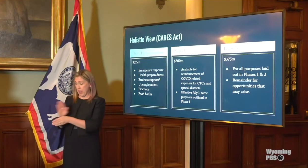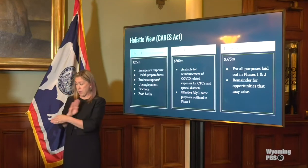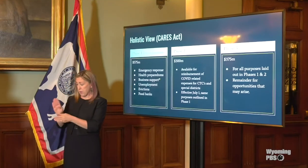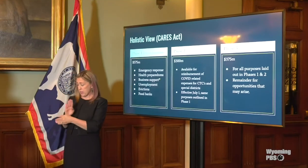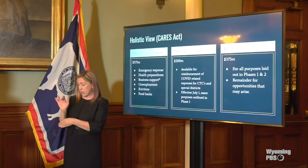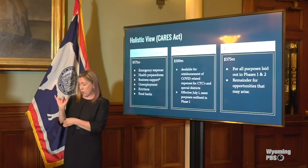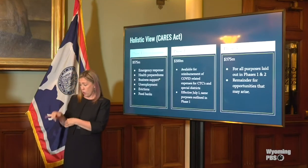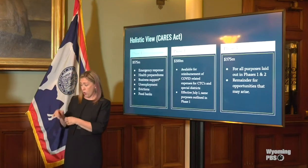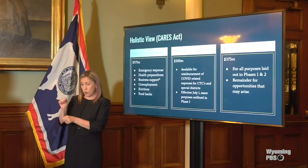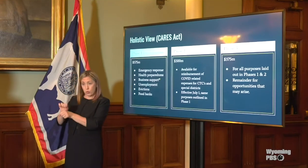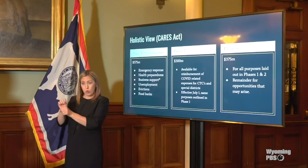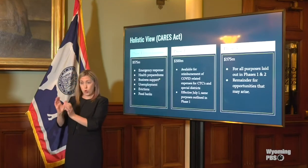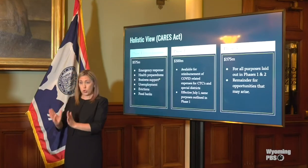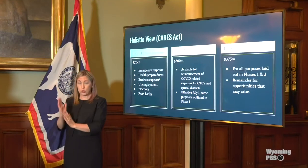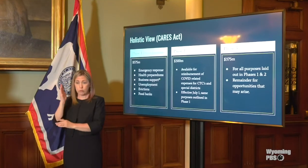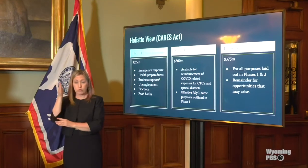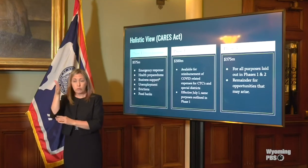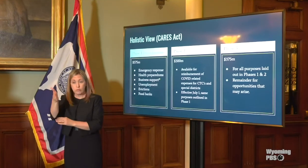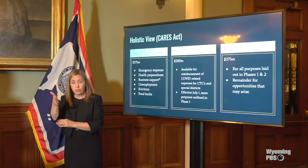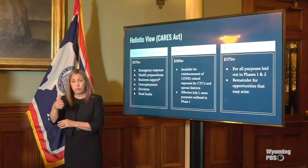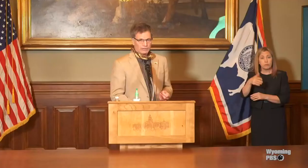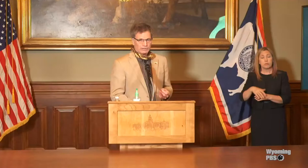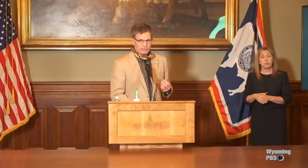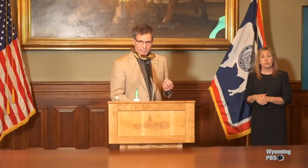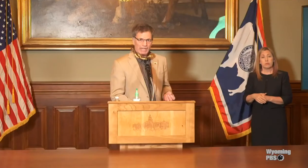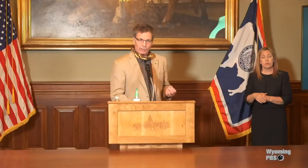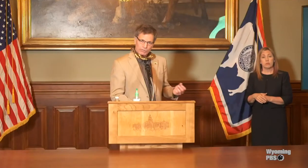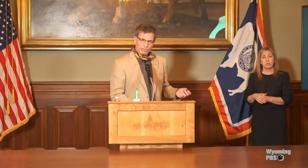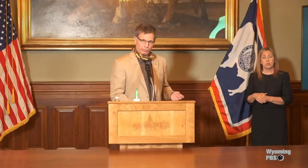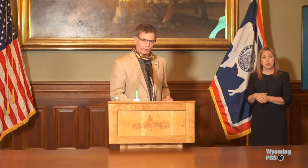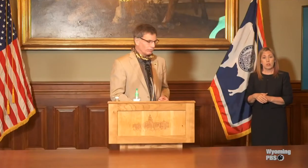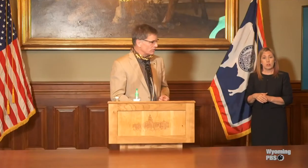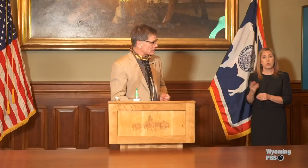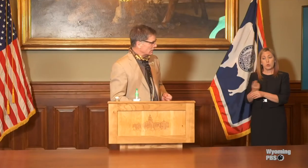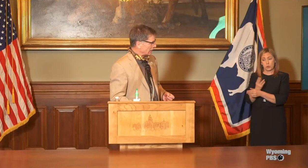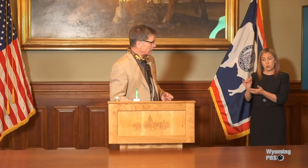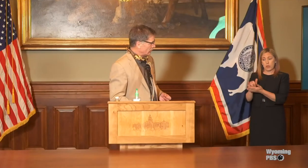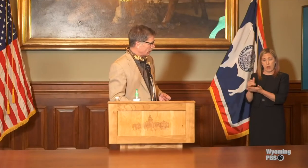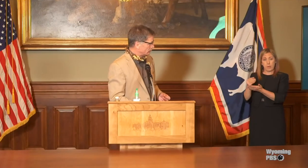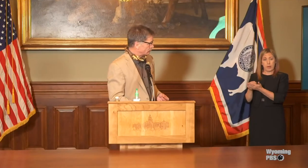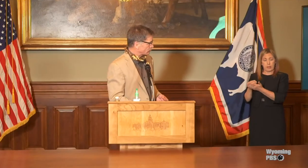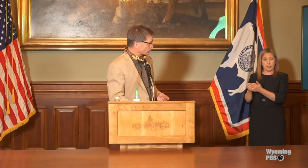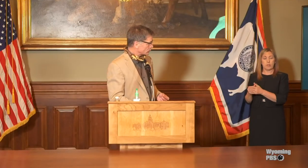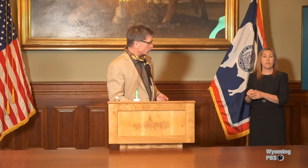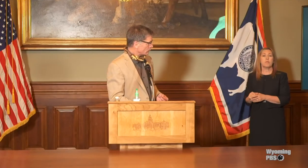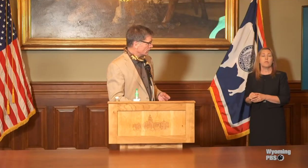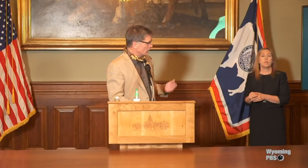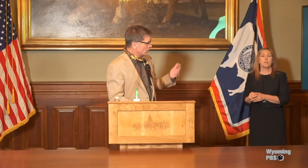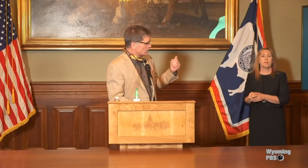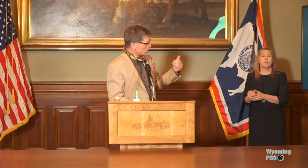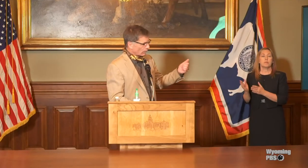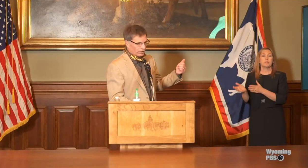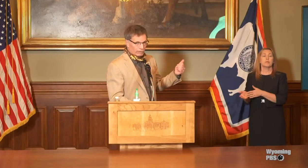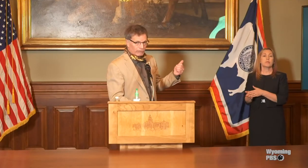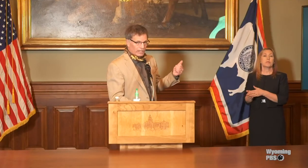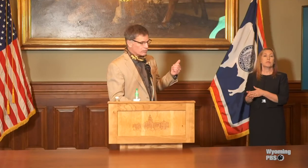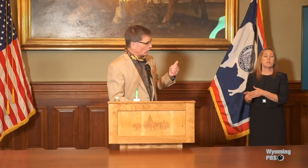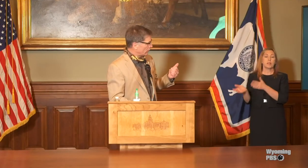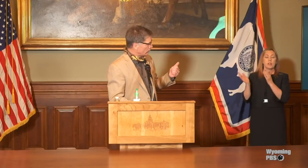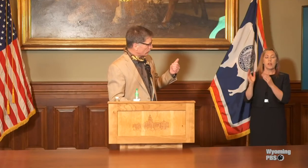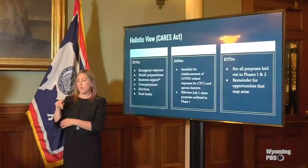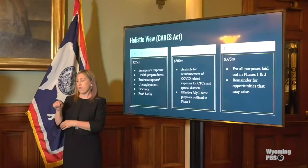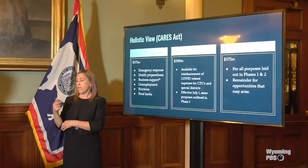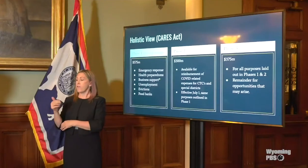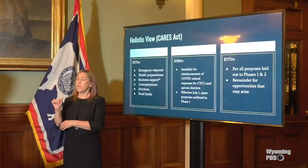the workforce down the road to be able to make use of the funds later on. So in our